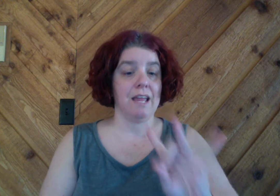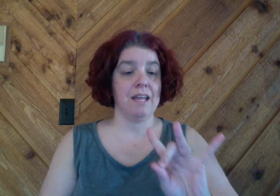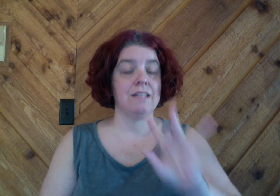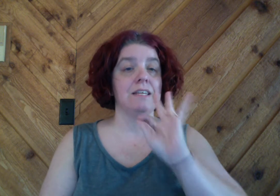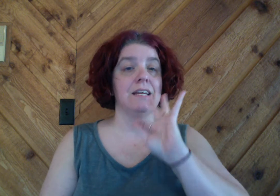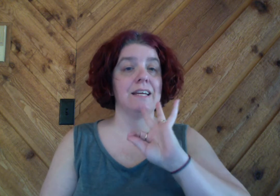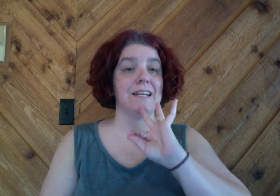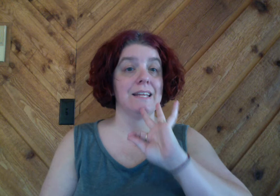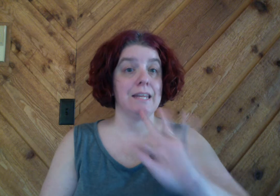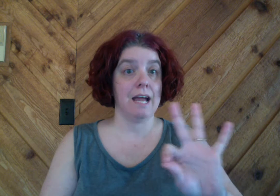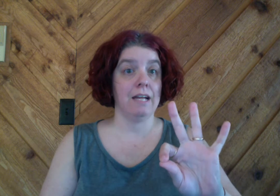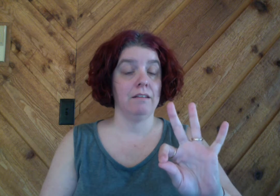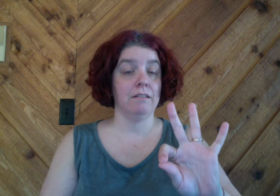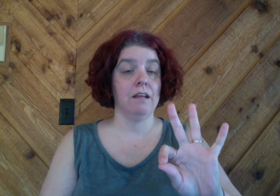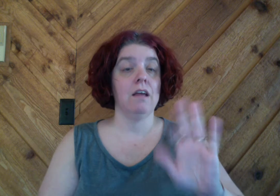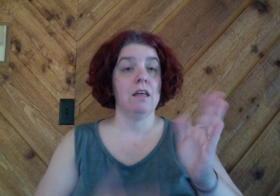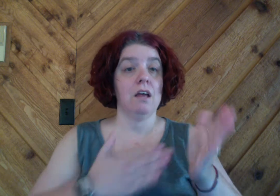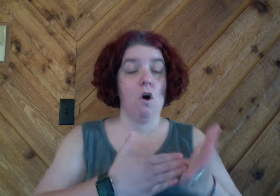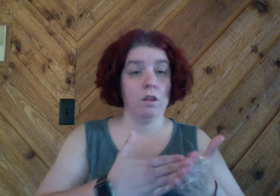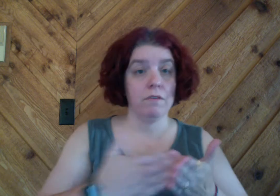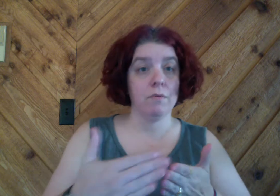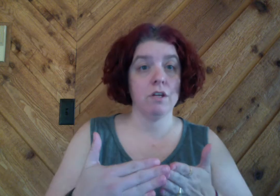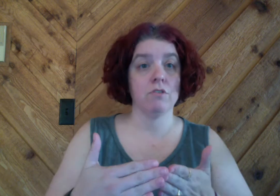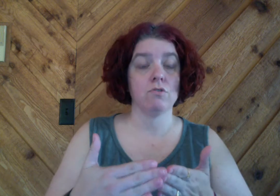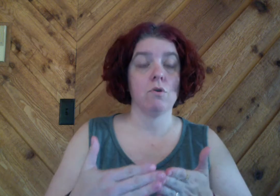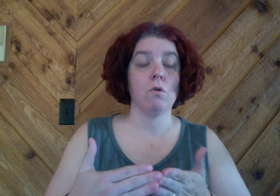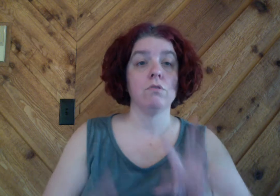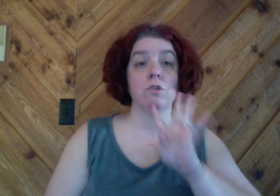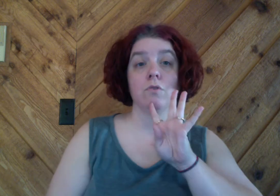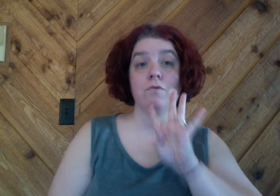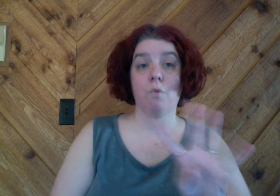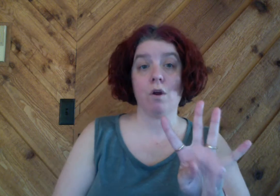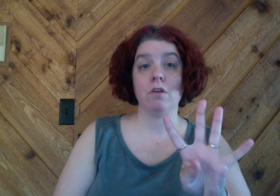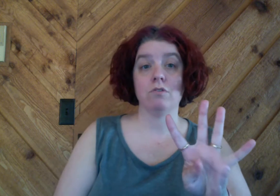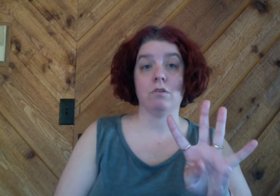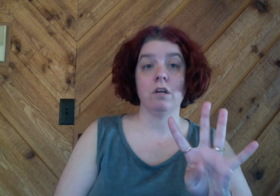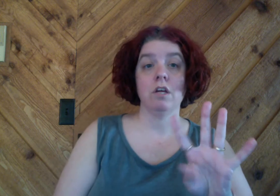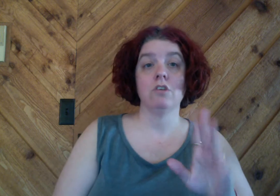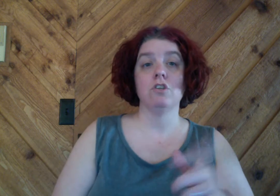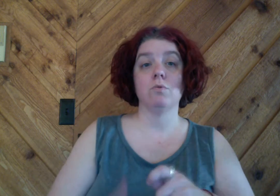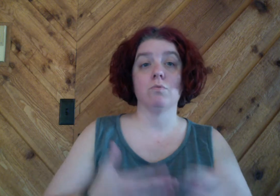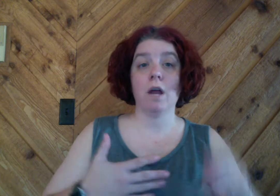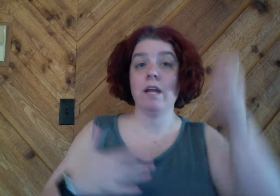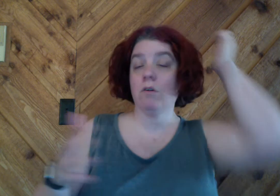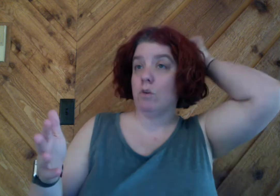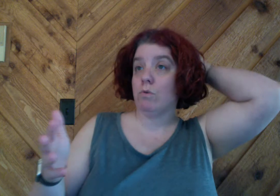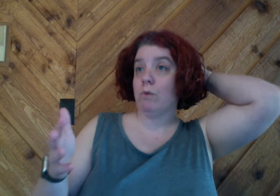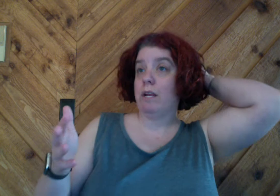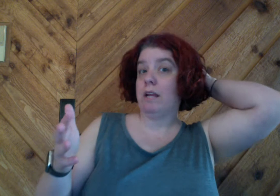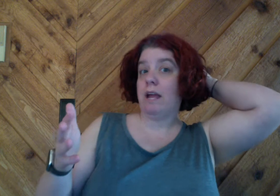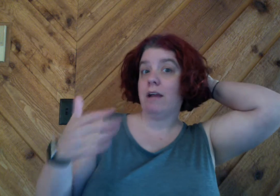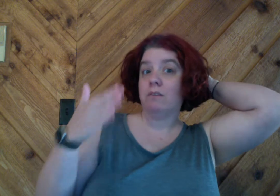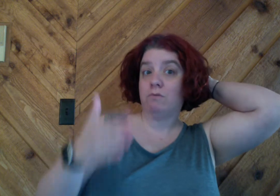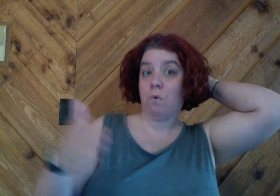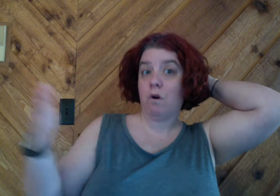8, 9. All of them are years old. So 4 years old. So you would write or you would read it as 4